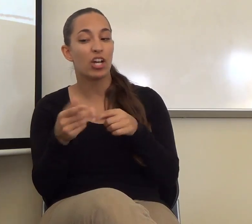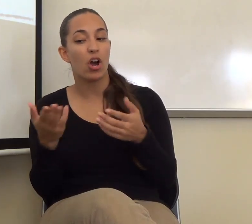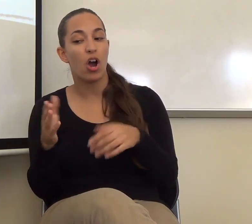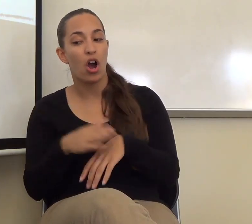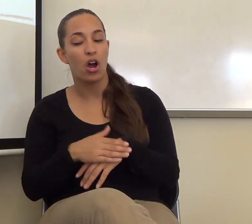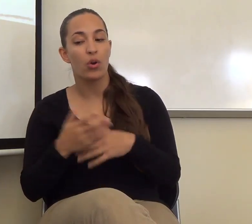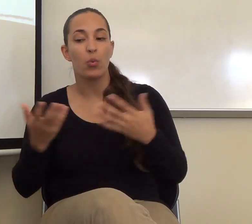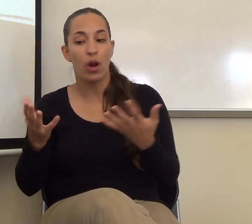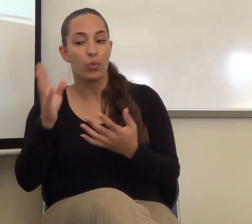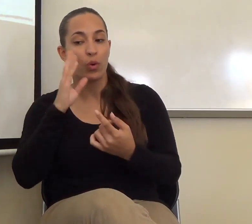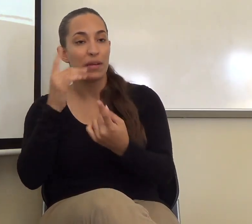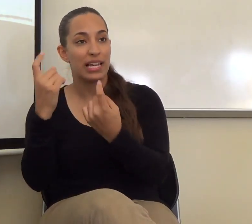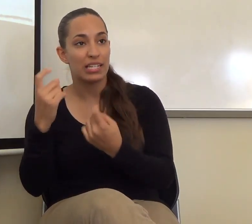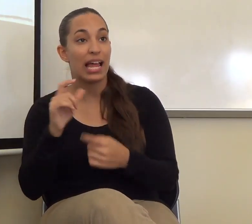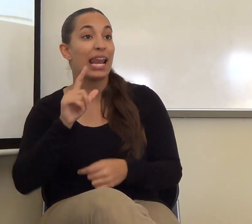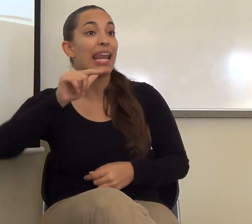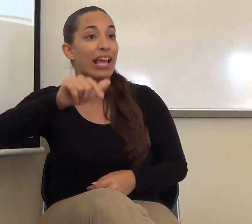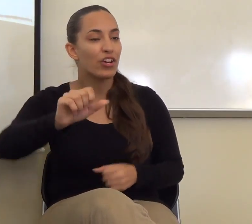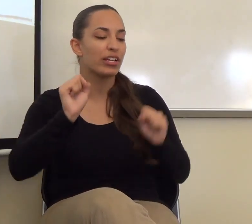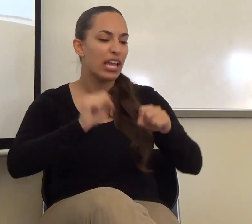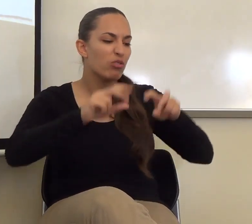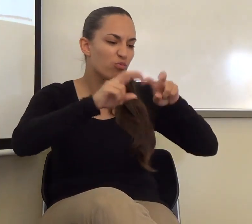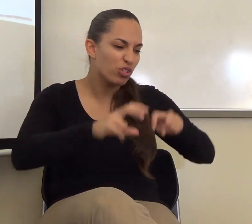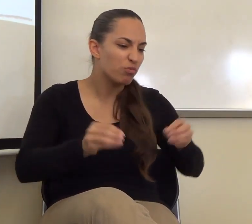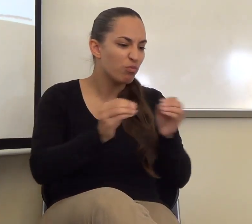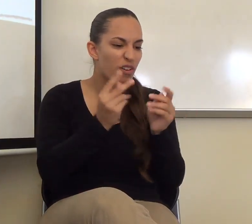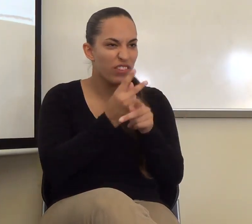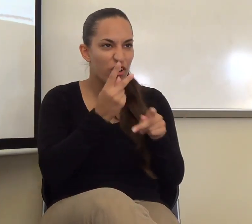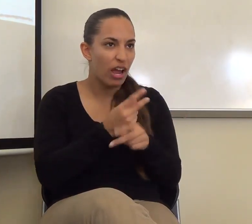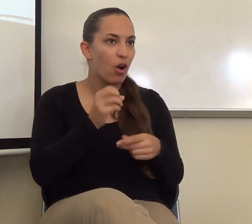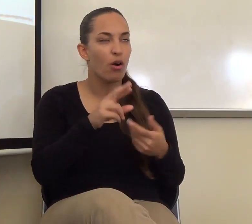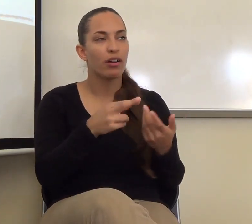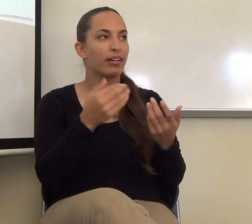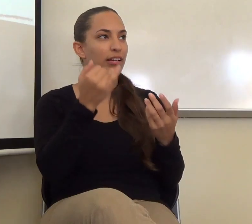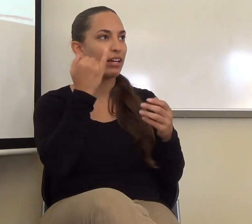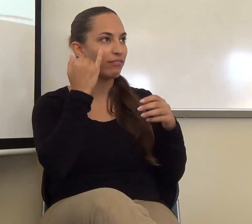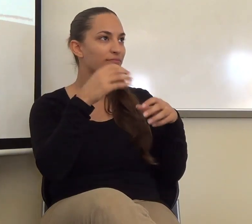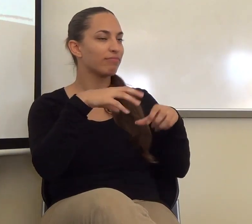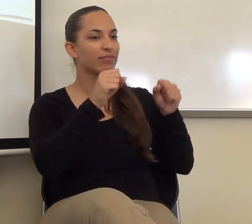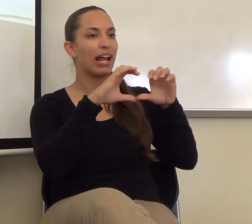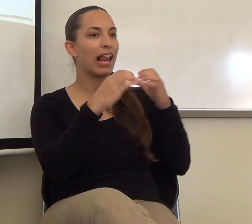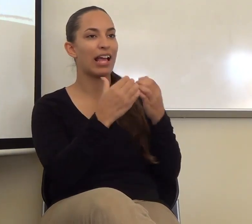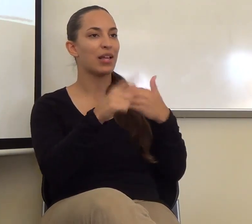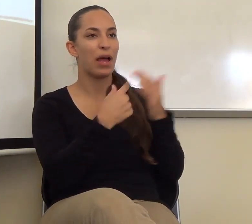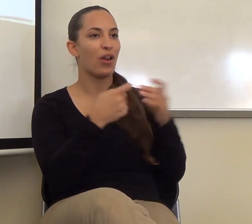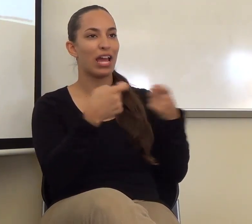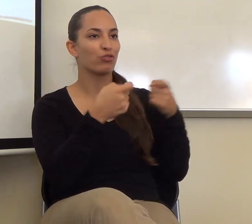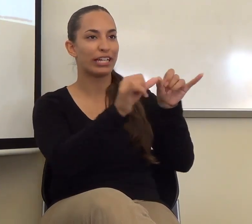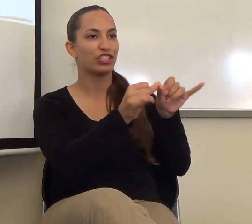figure that out later, or ask your electrical engineering teacher or something. You know what I'm saying? What's the third thing?